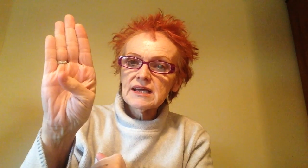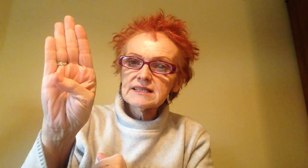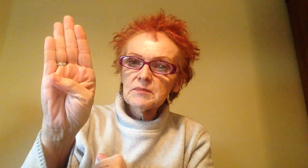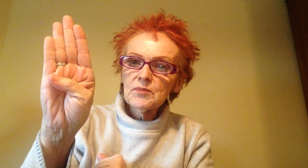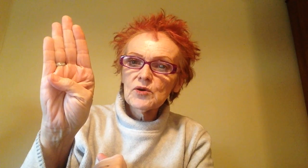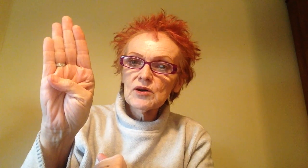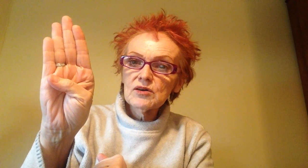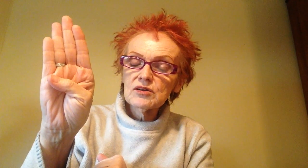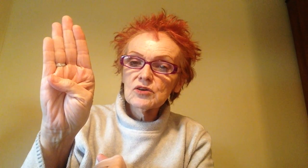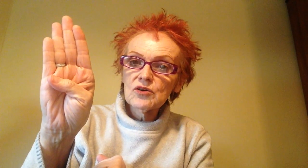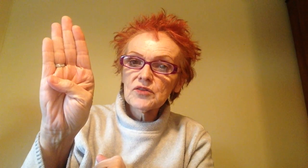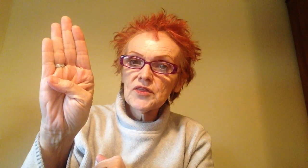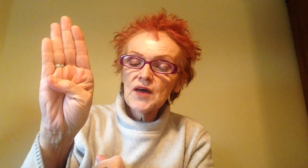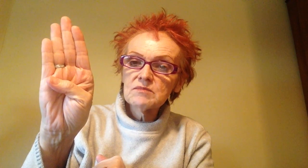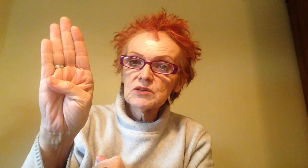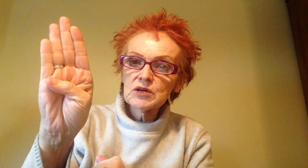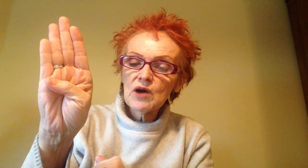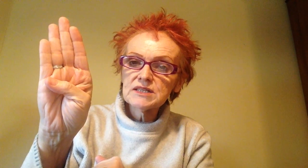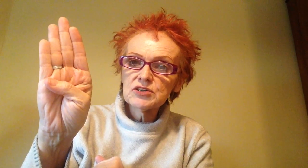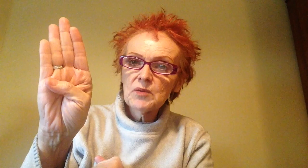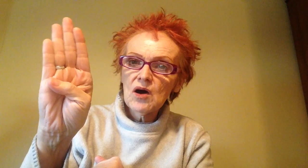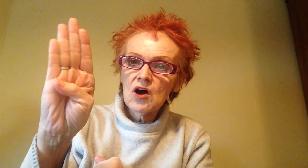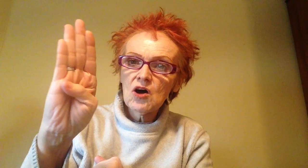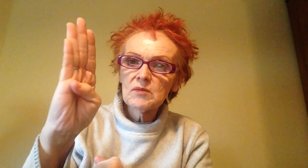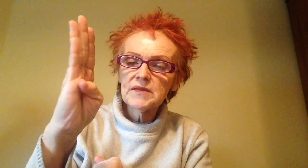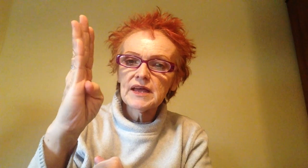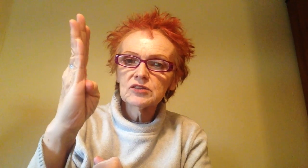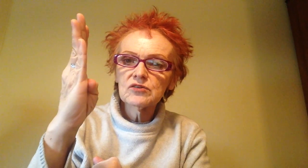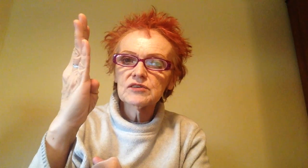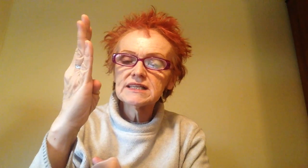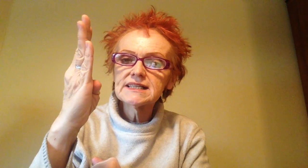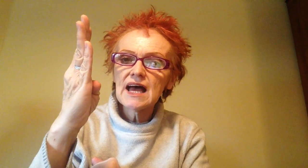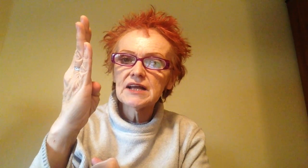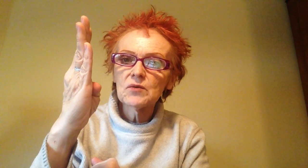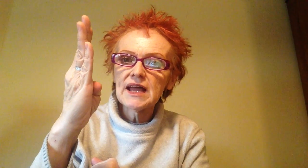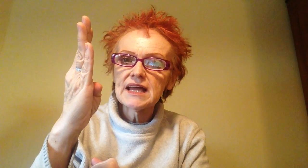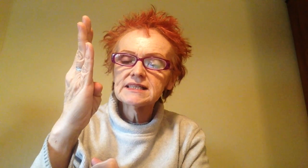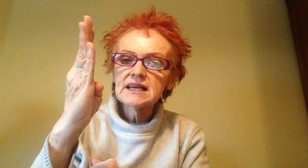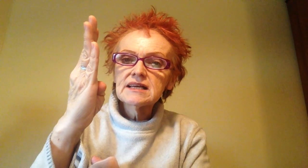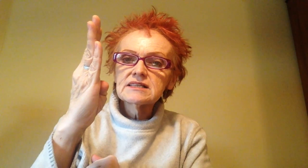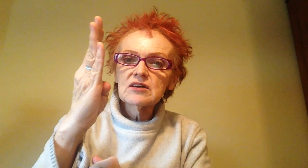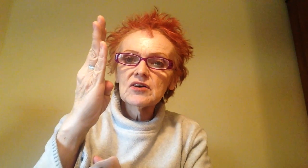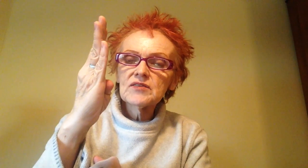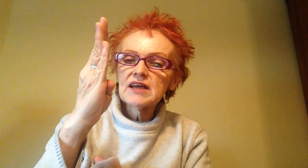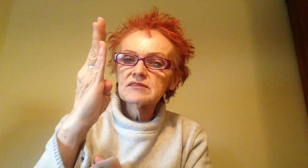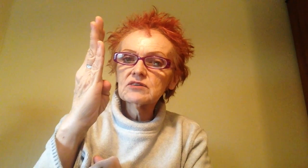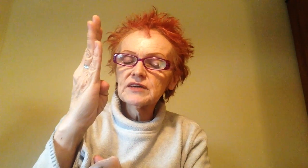and put your thumb so it crosses your palm, and then turn it sideways so that your little finger